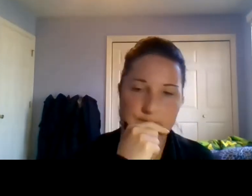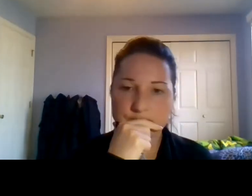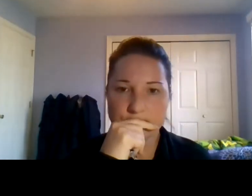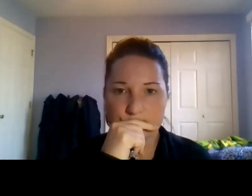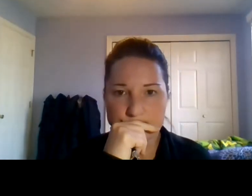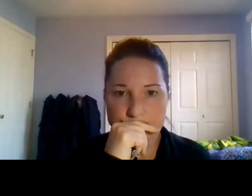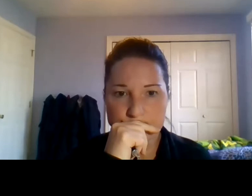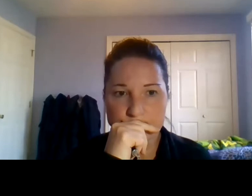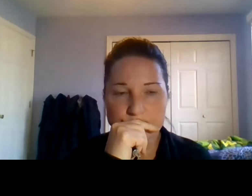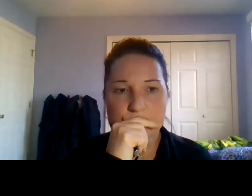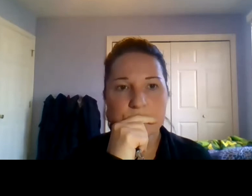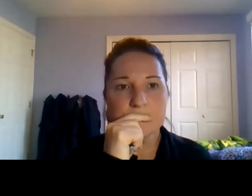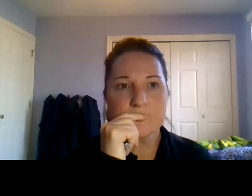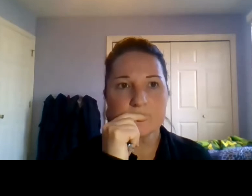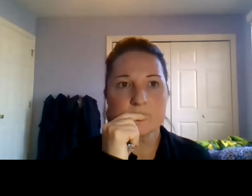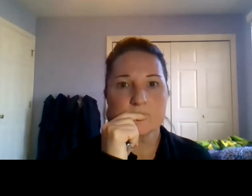question?